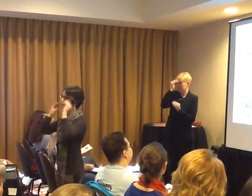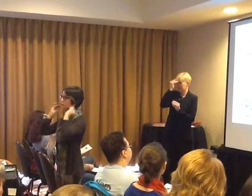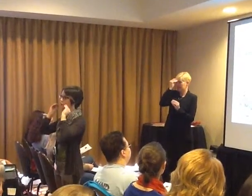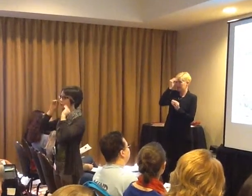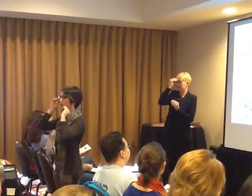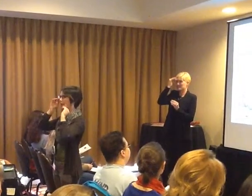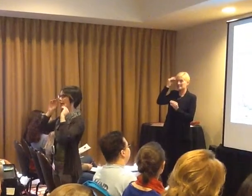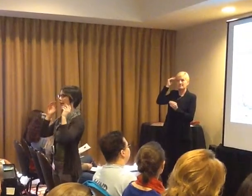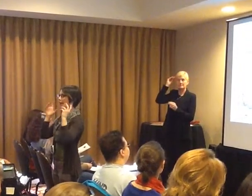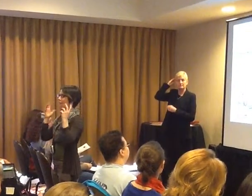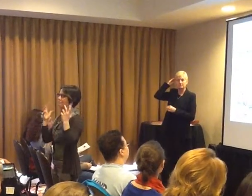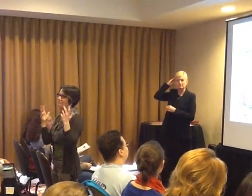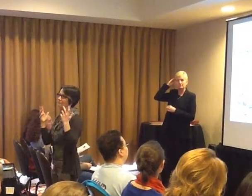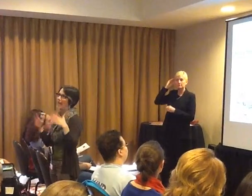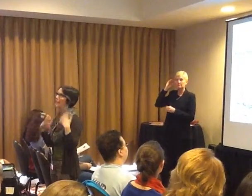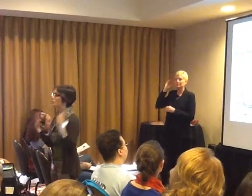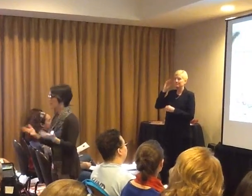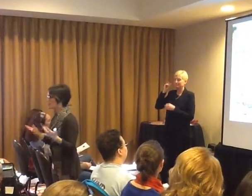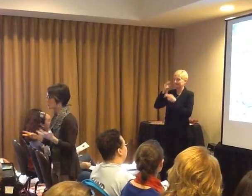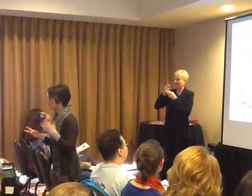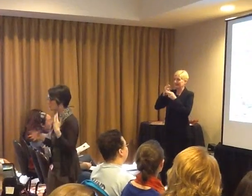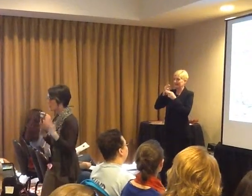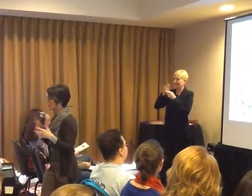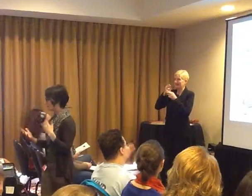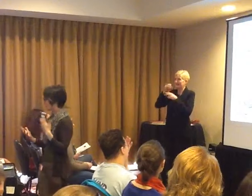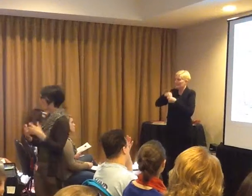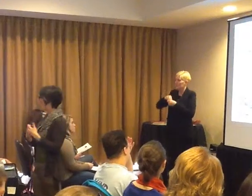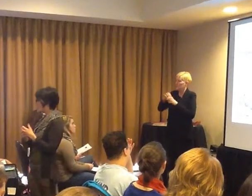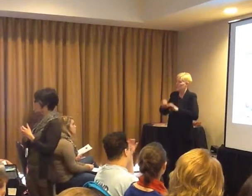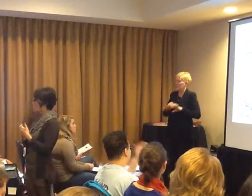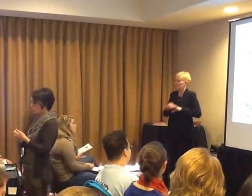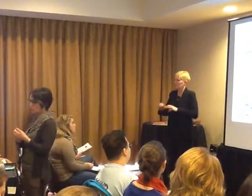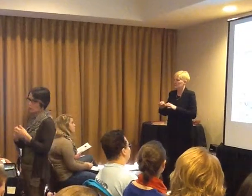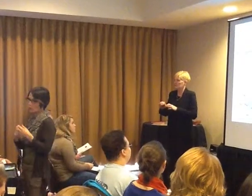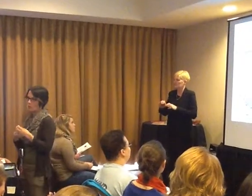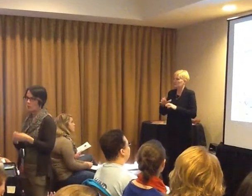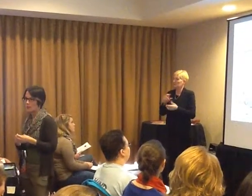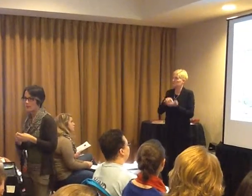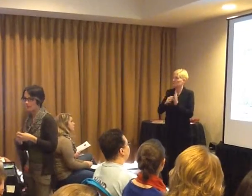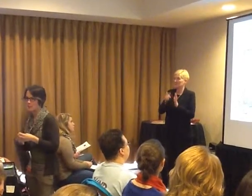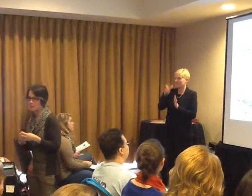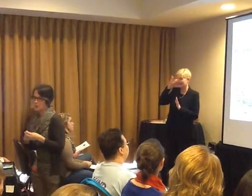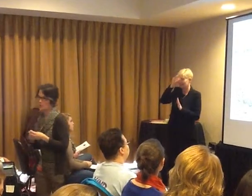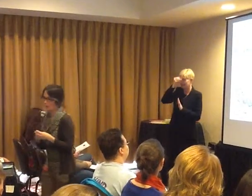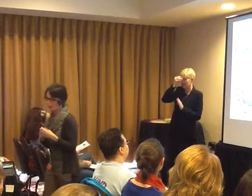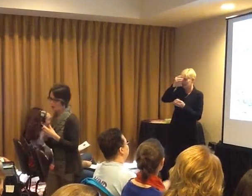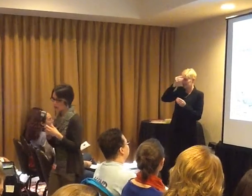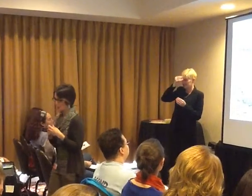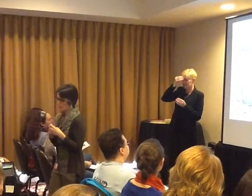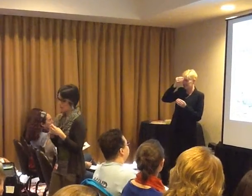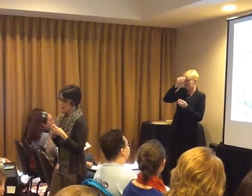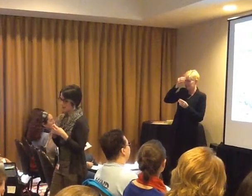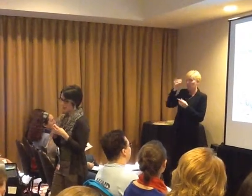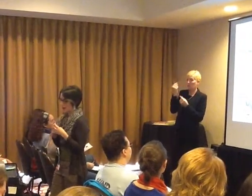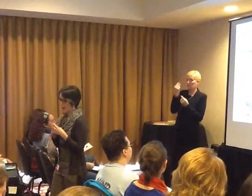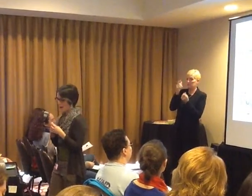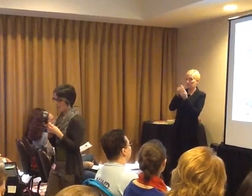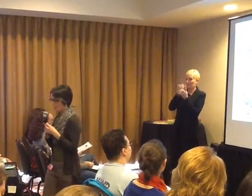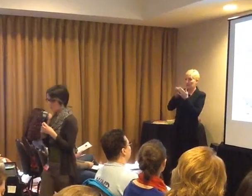it into action. So trying to figure out what to do with the information that you're